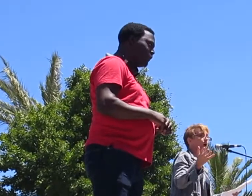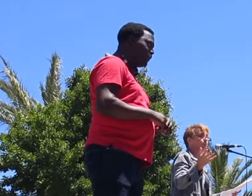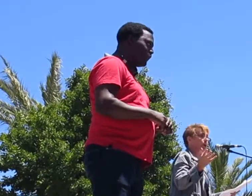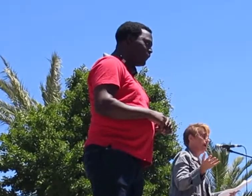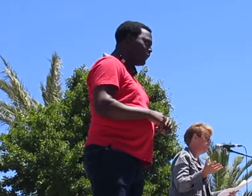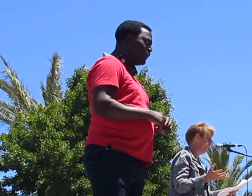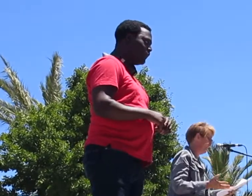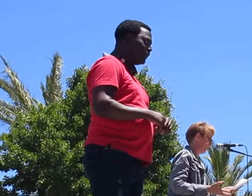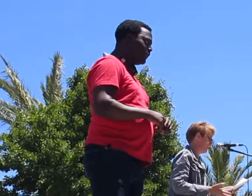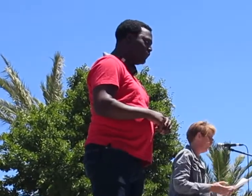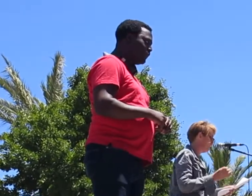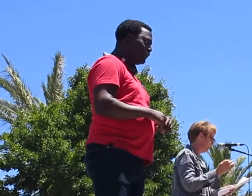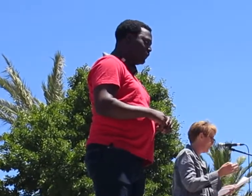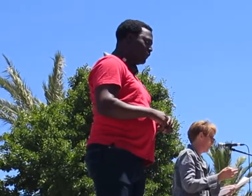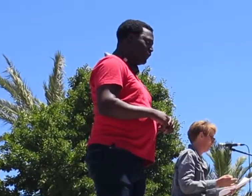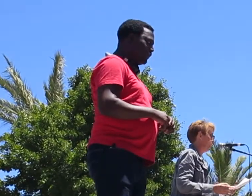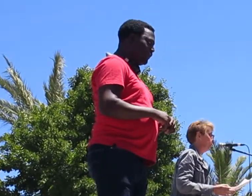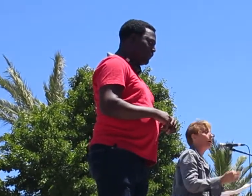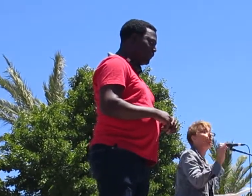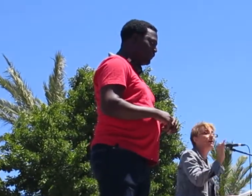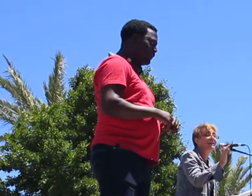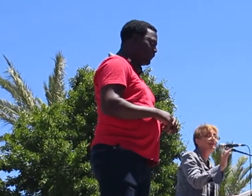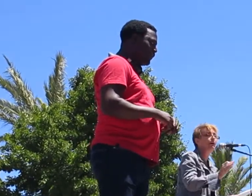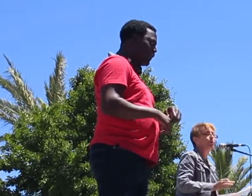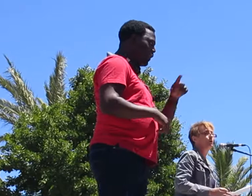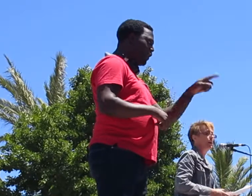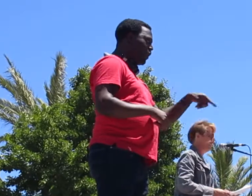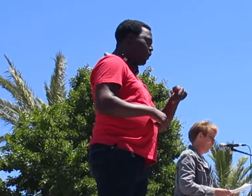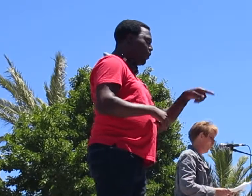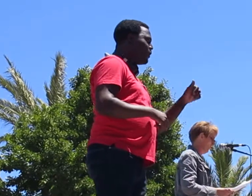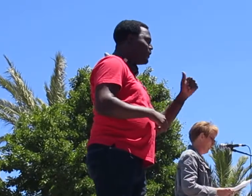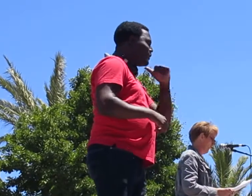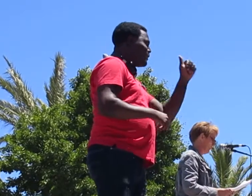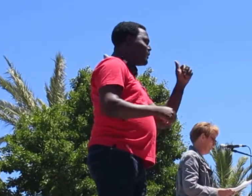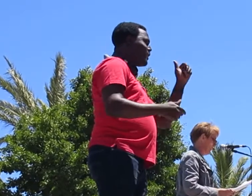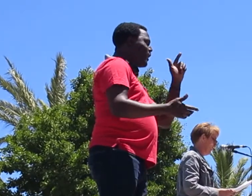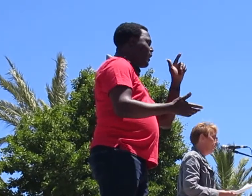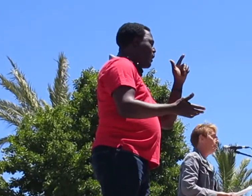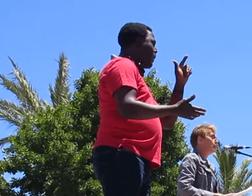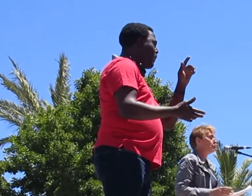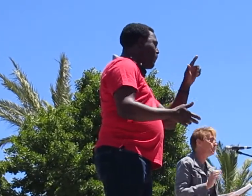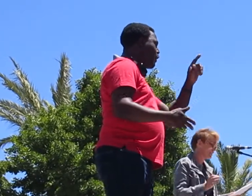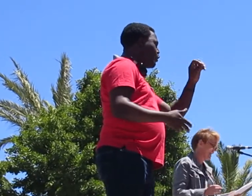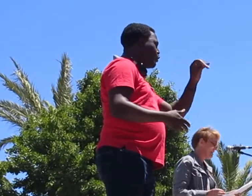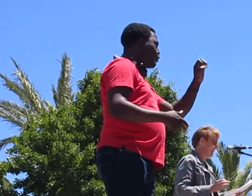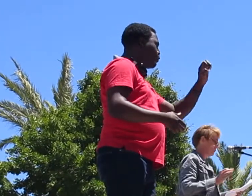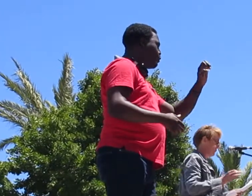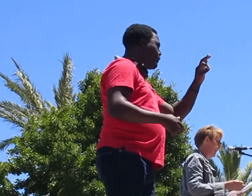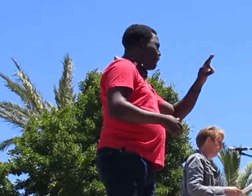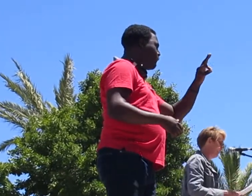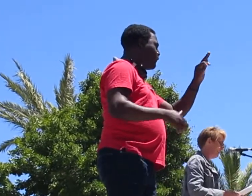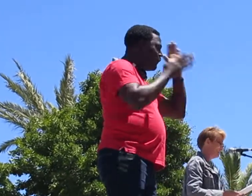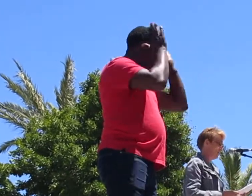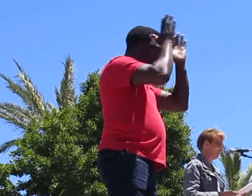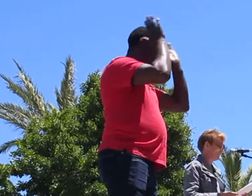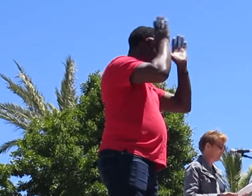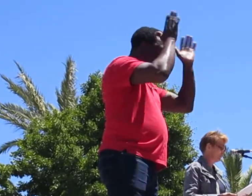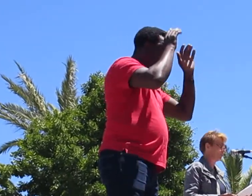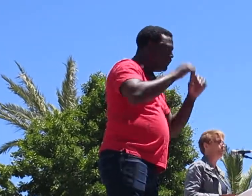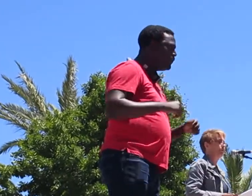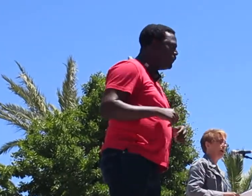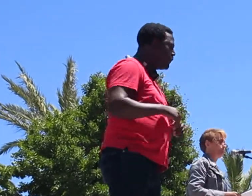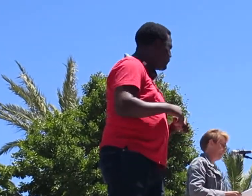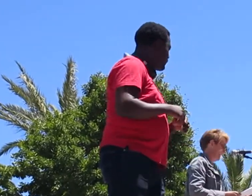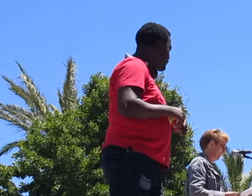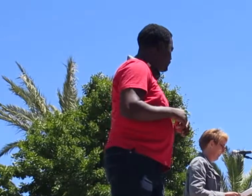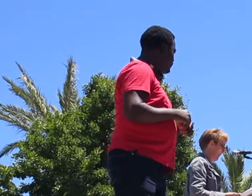hope to rob time and focus from the Russian probe, but we will not lose focus. Yes. Yes. You say that your temporary